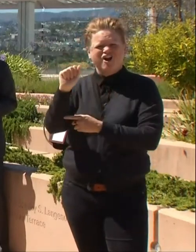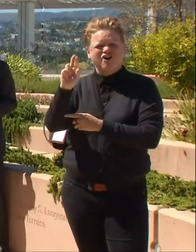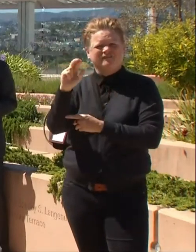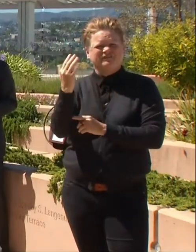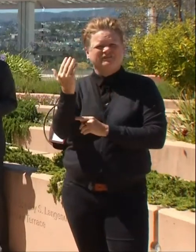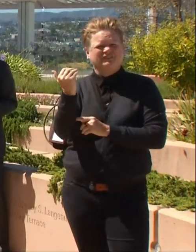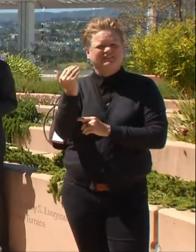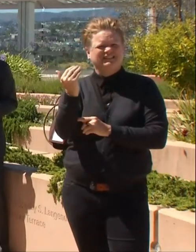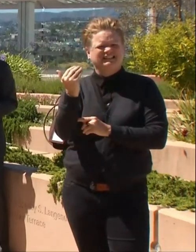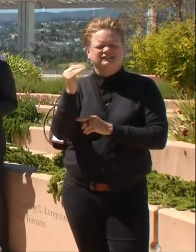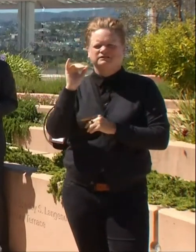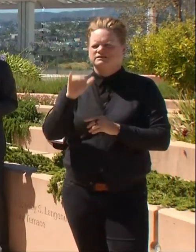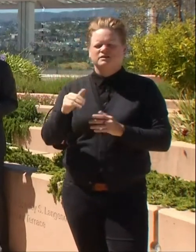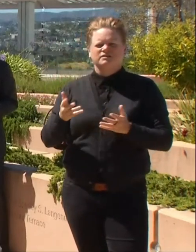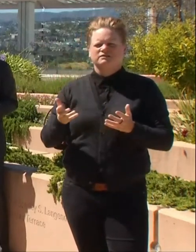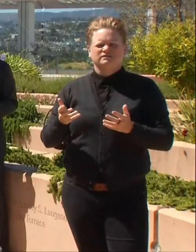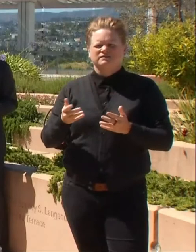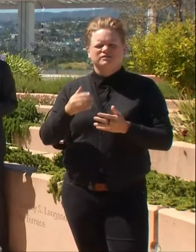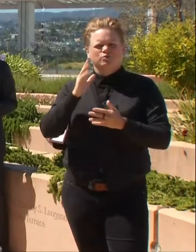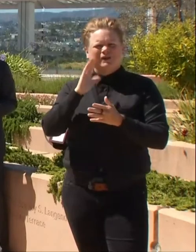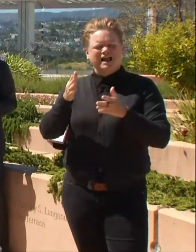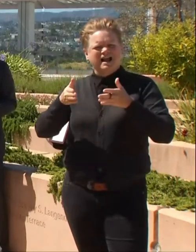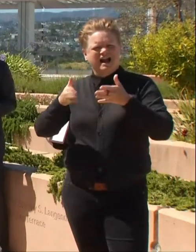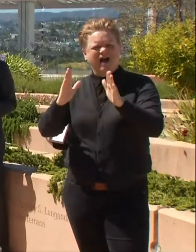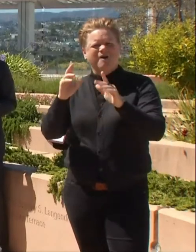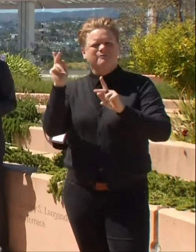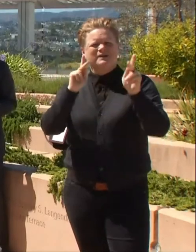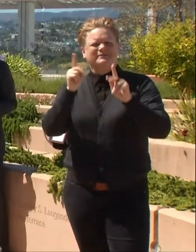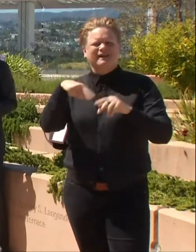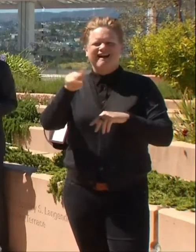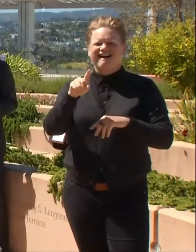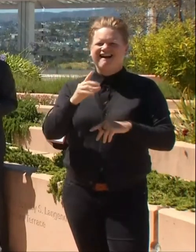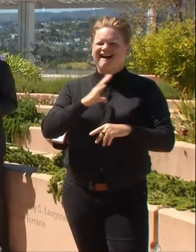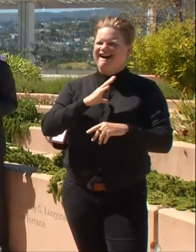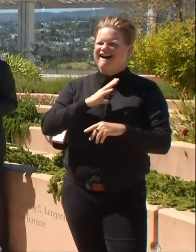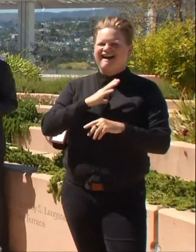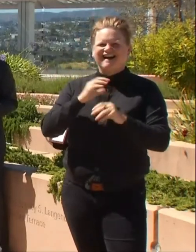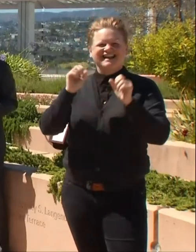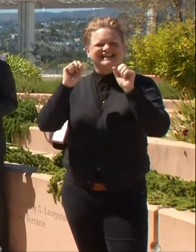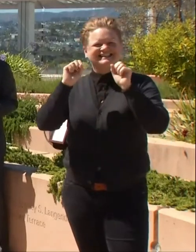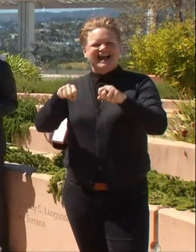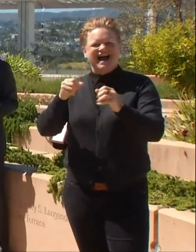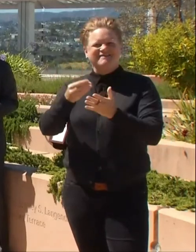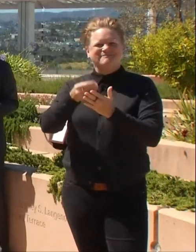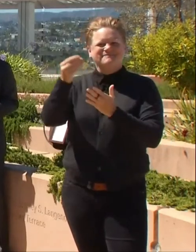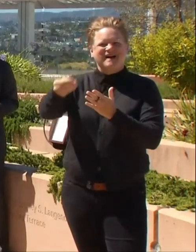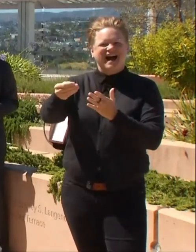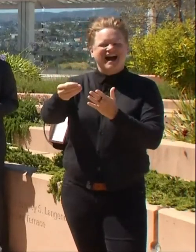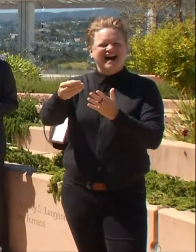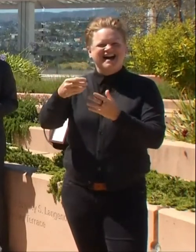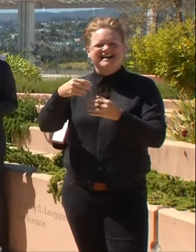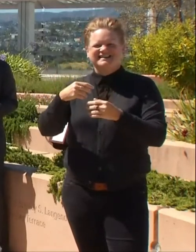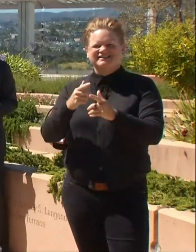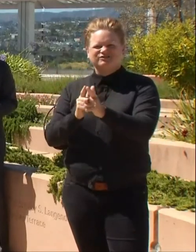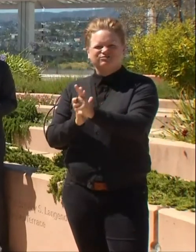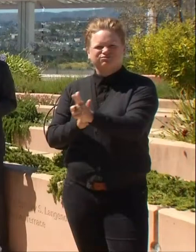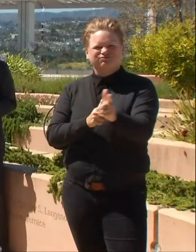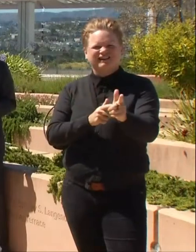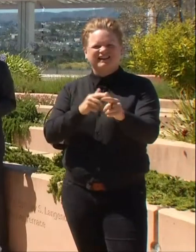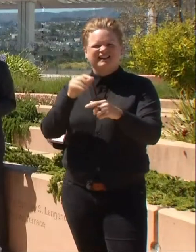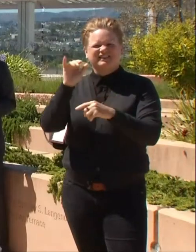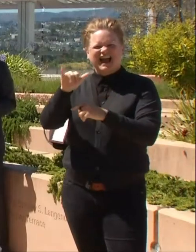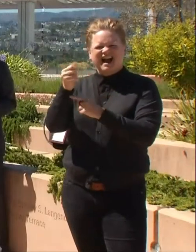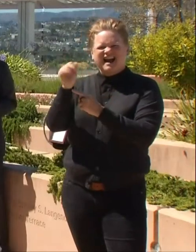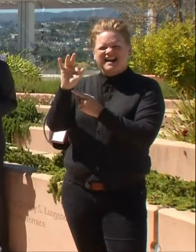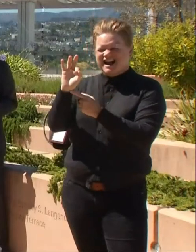have access to the type of weapon used in the 101 California Street shooting, an assault pistol. So this